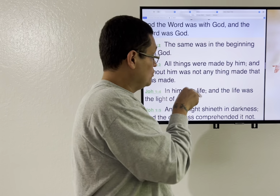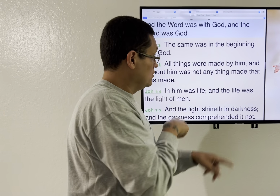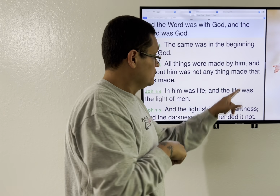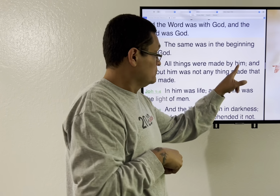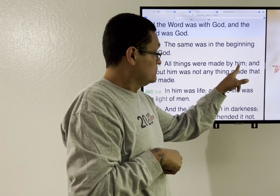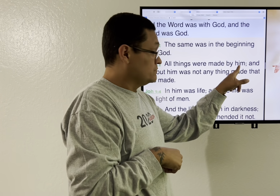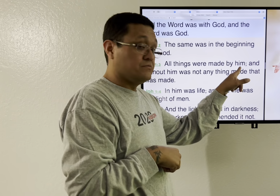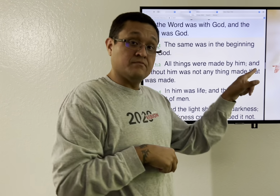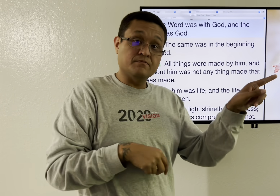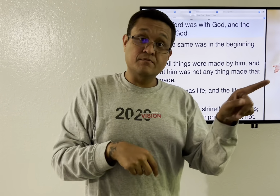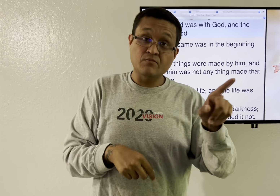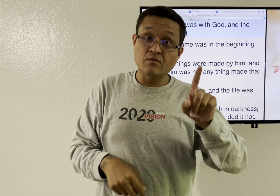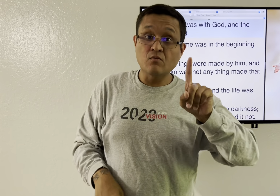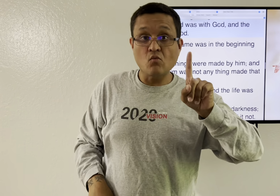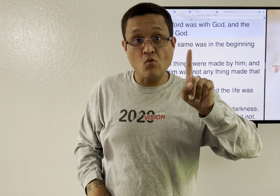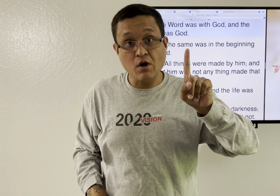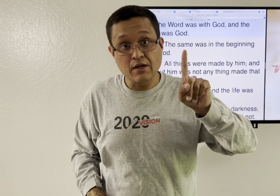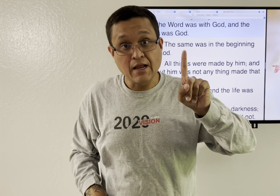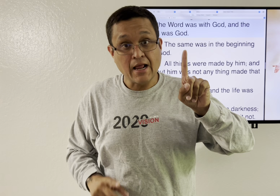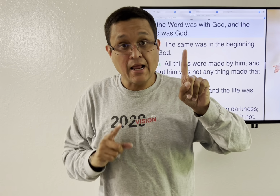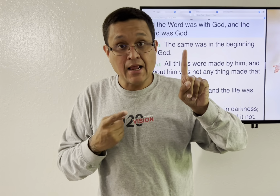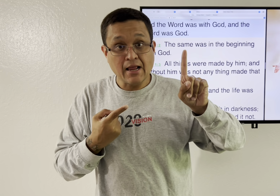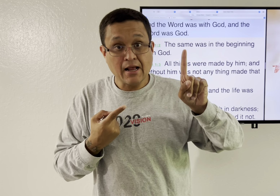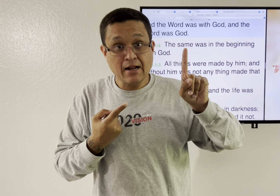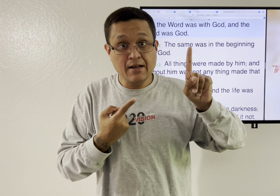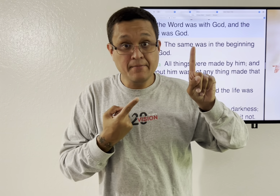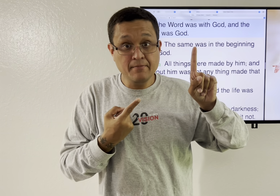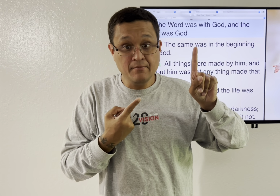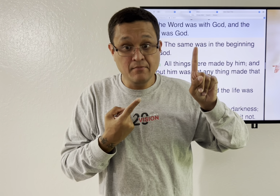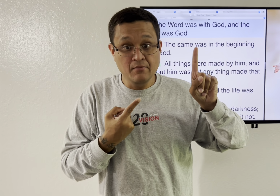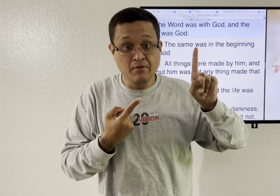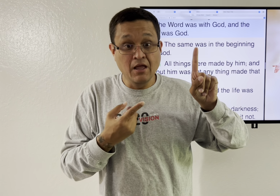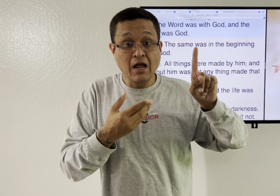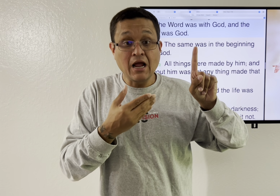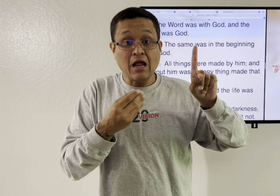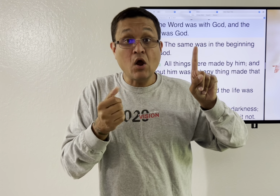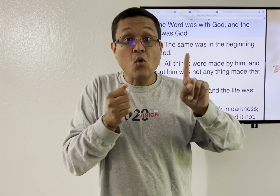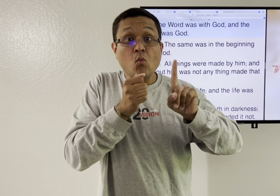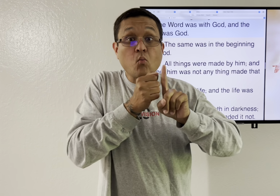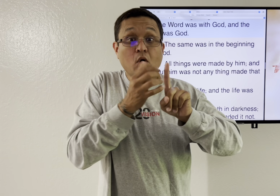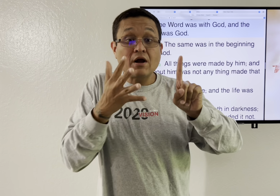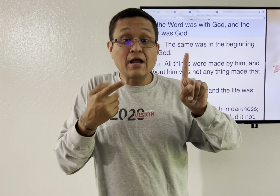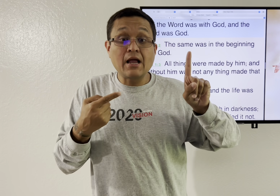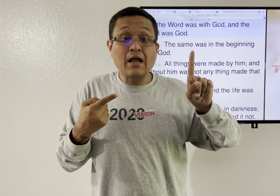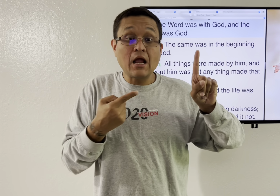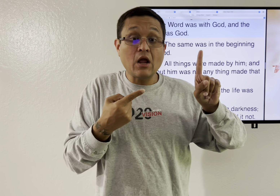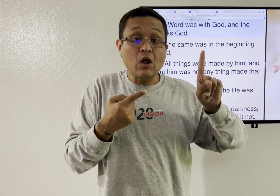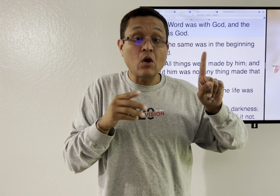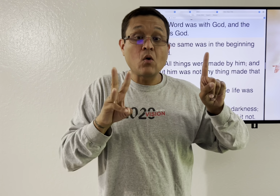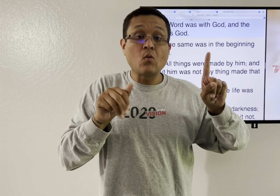You guys know that by just looking at it. We don't have to do an English lesson. It says Him, meaning singular.